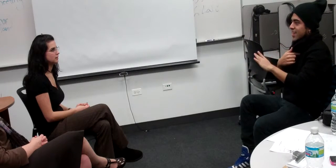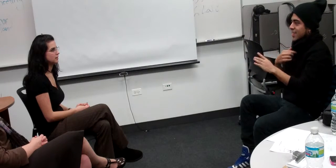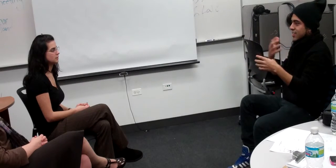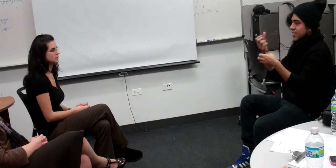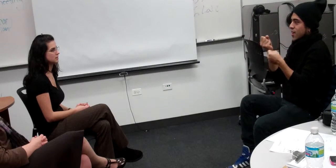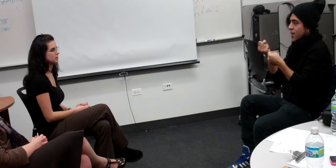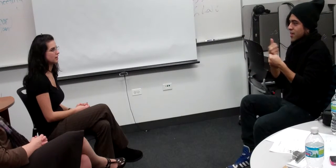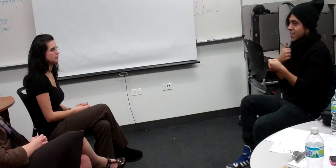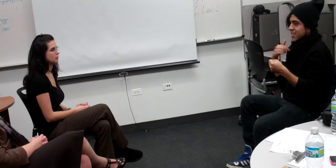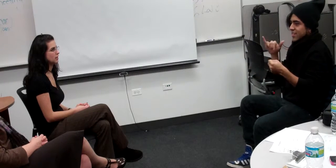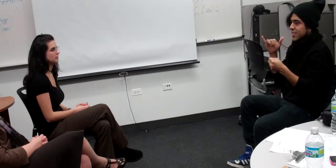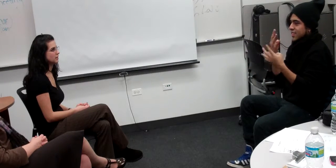he was trying to block me.